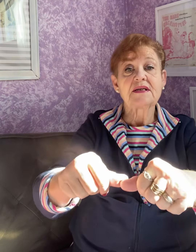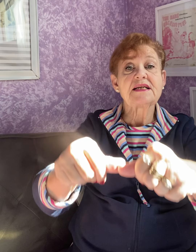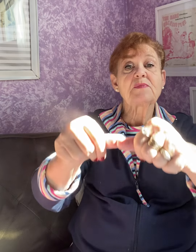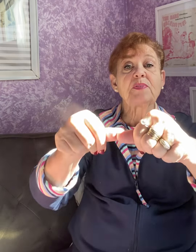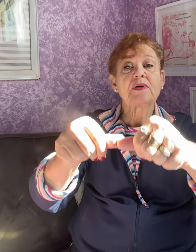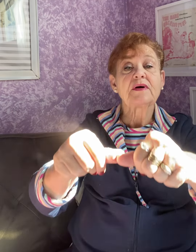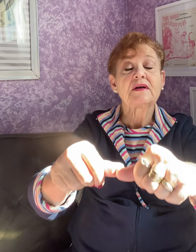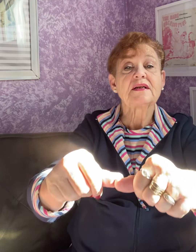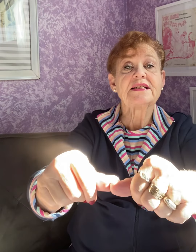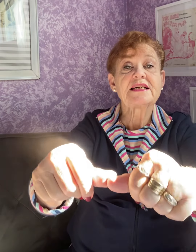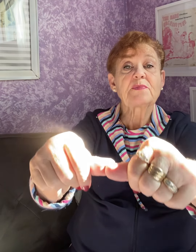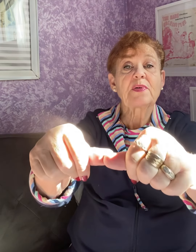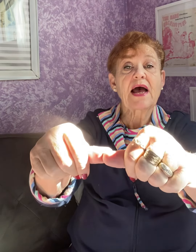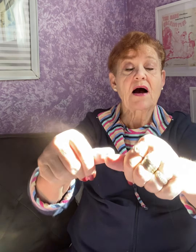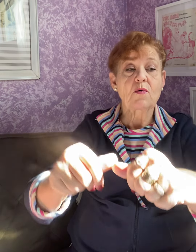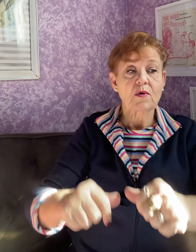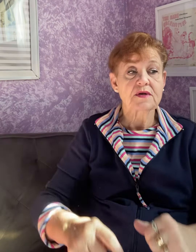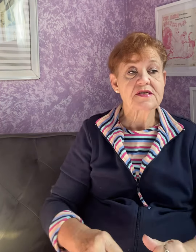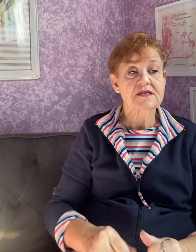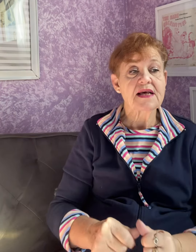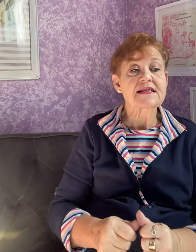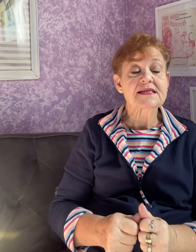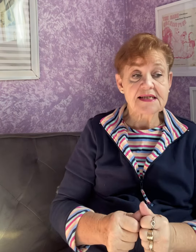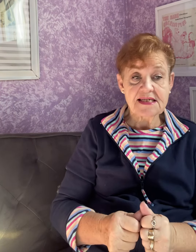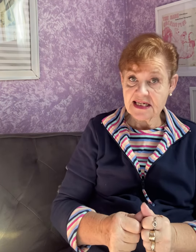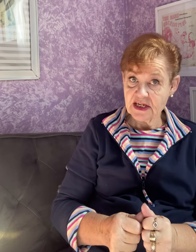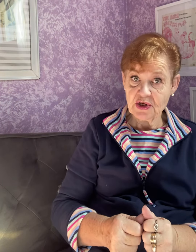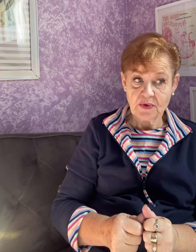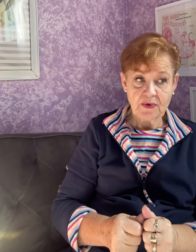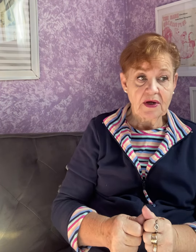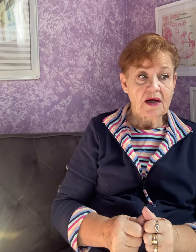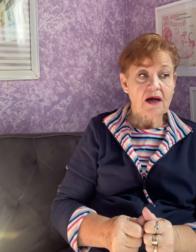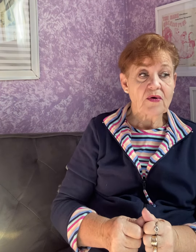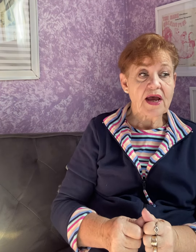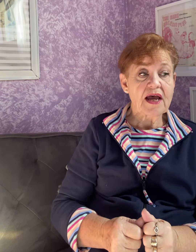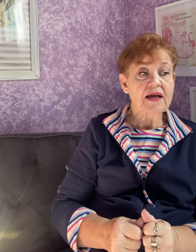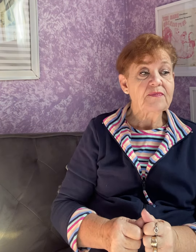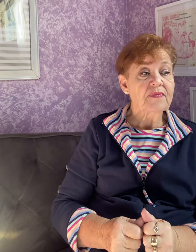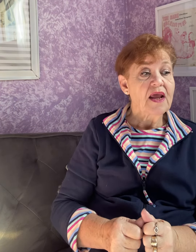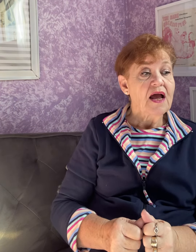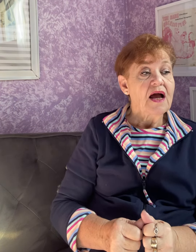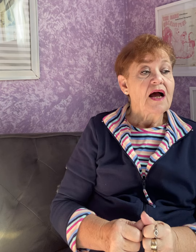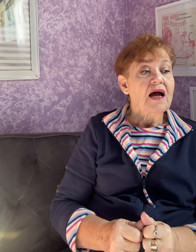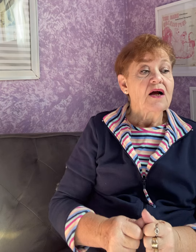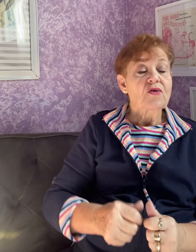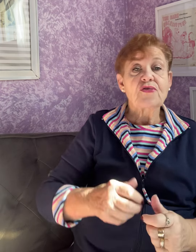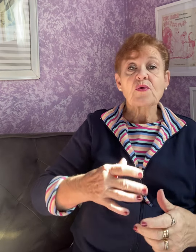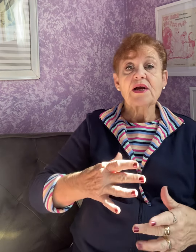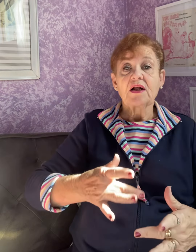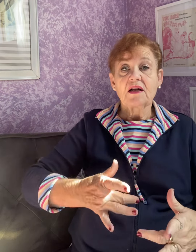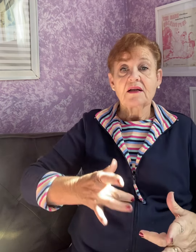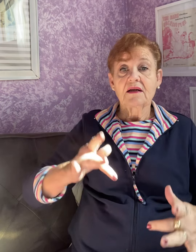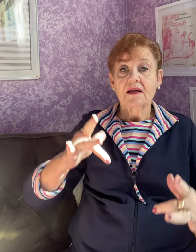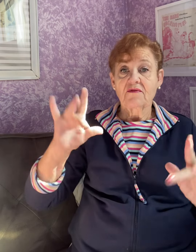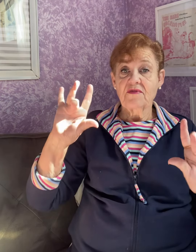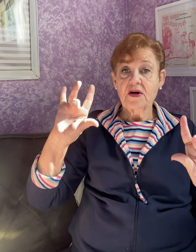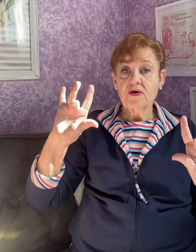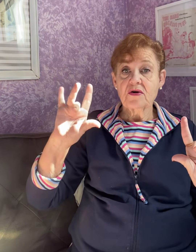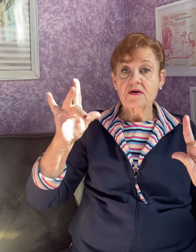dip, dip outwards. That's continue. Okay. Thrill. Finger,